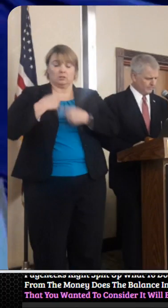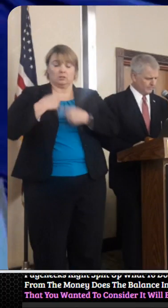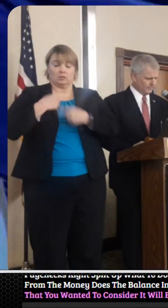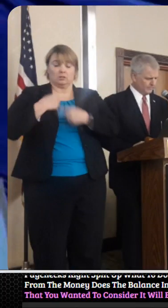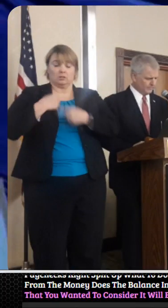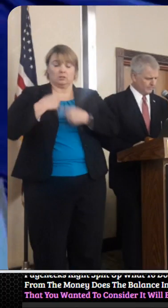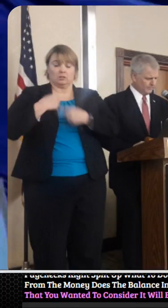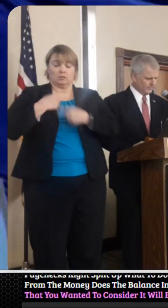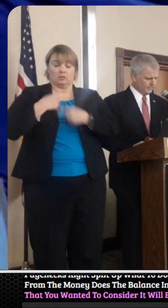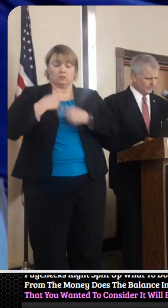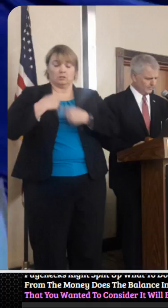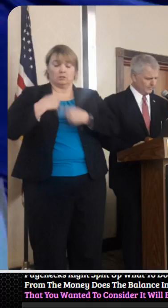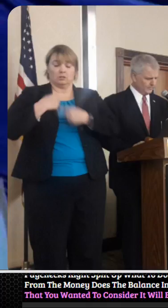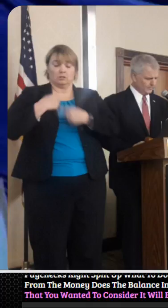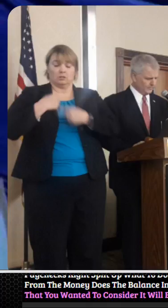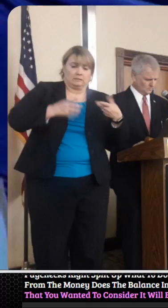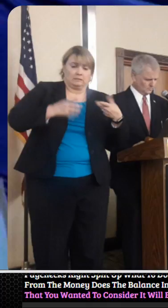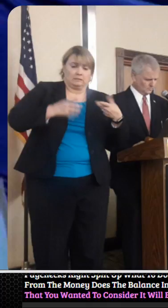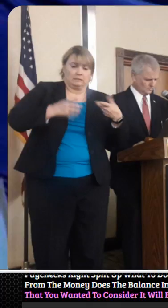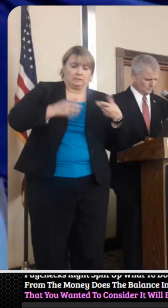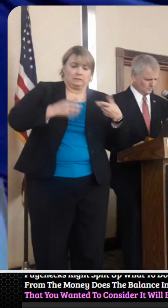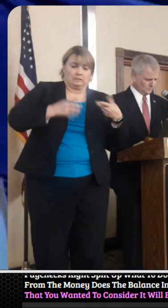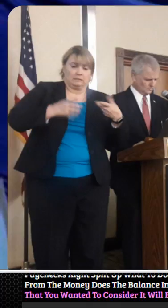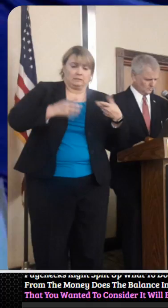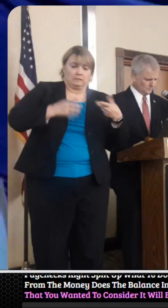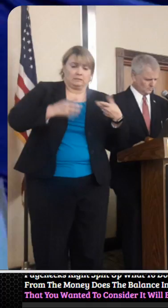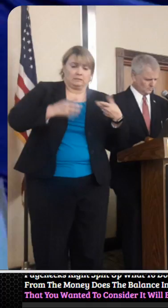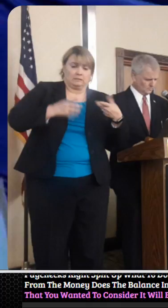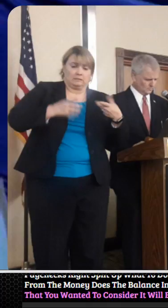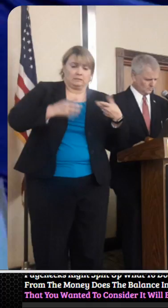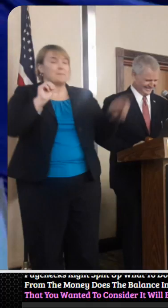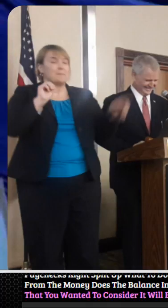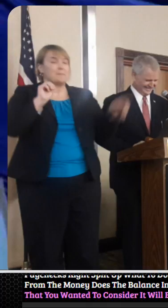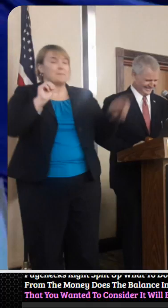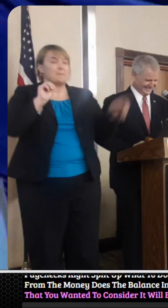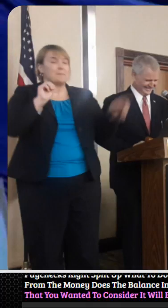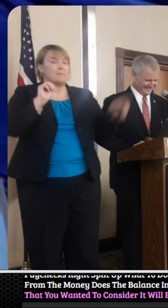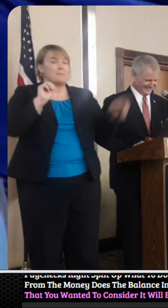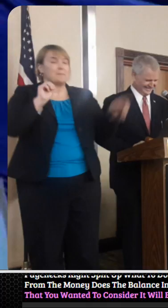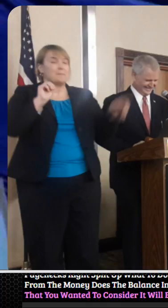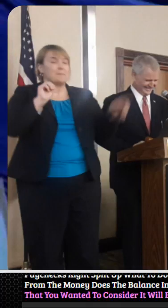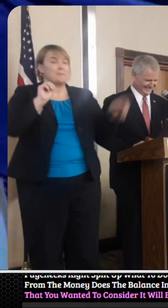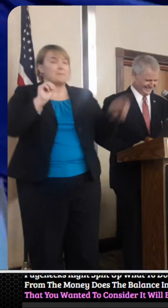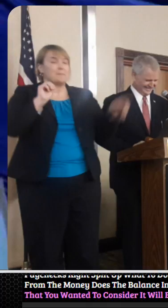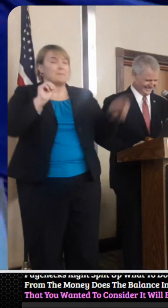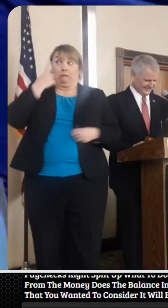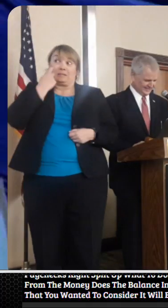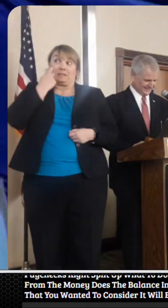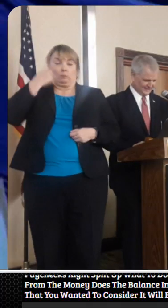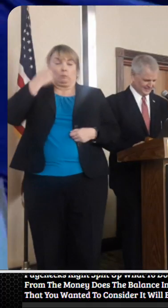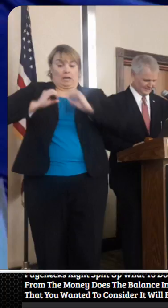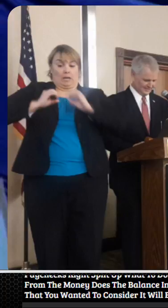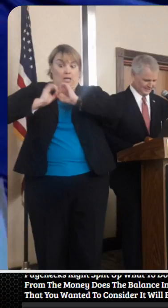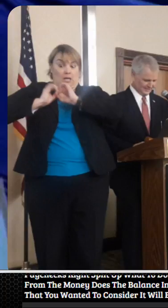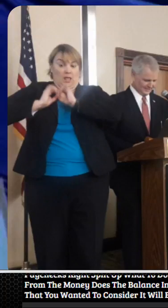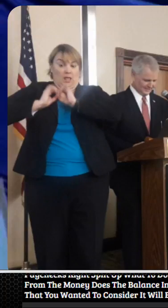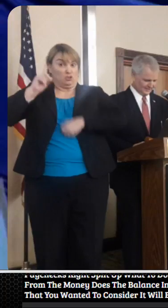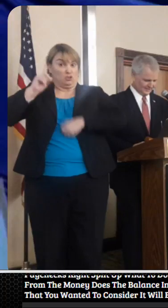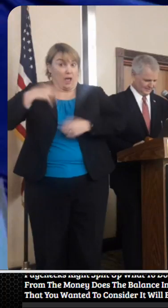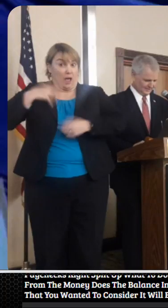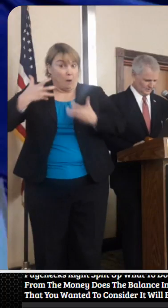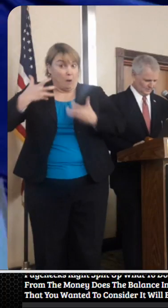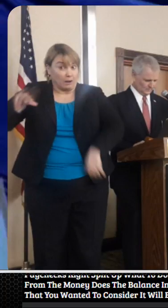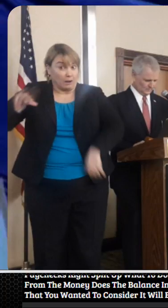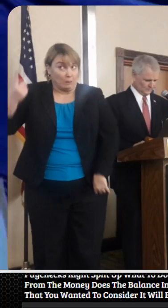Yes, Mr. Chairman. I'm not sure I want to do another one after that. But there's a lesson to the new members is